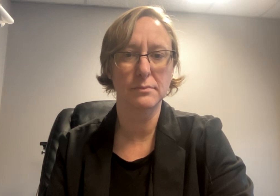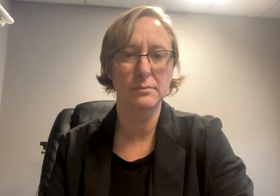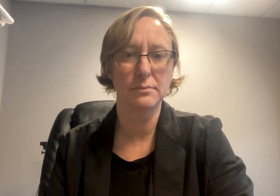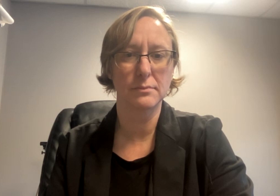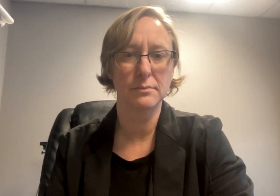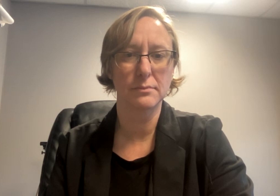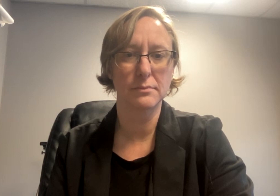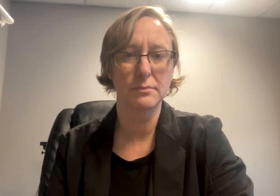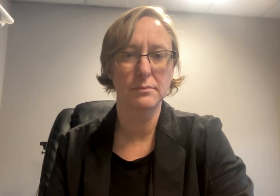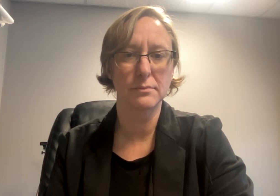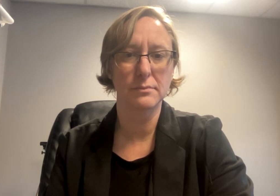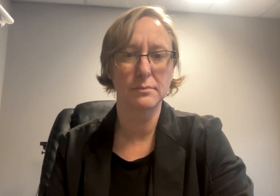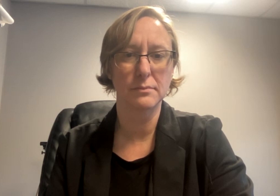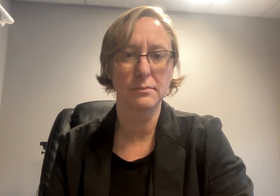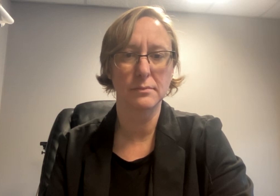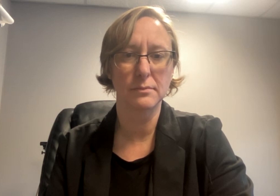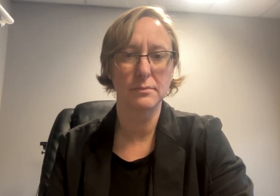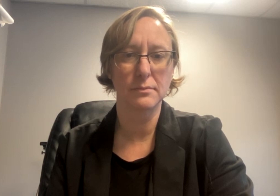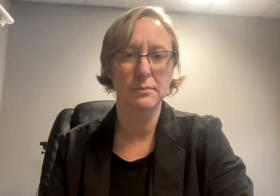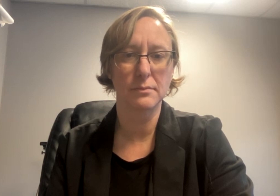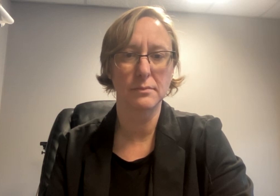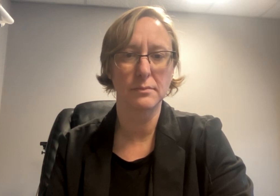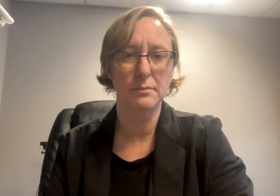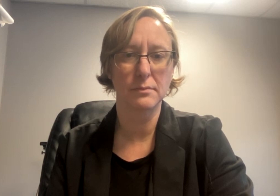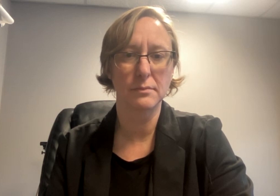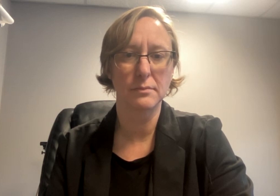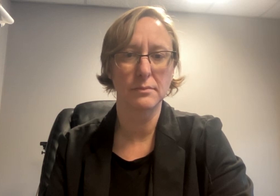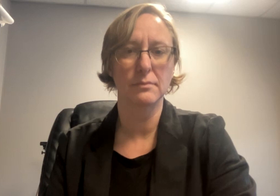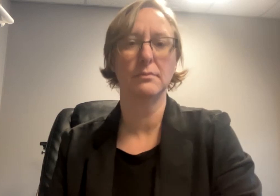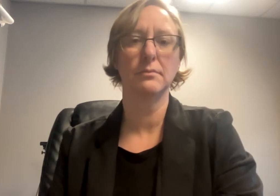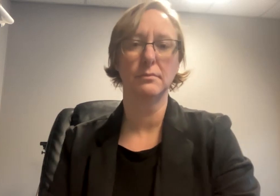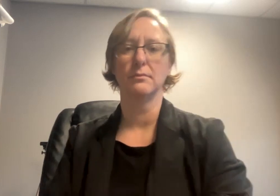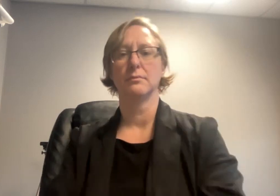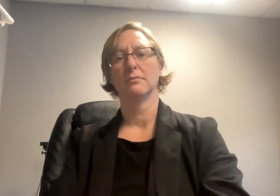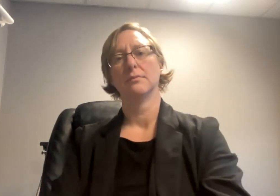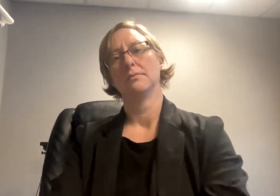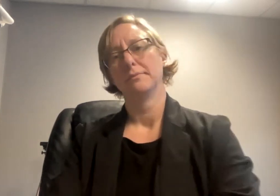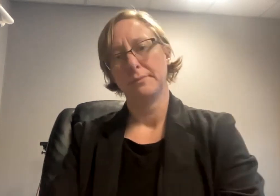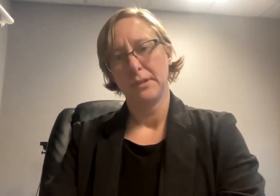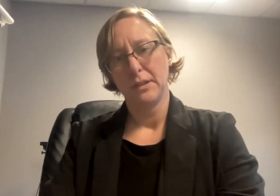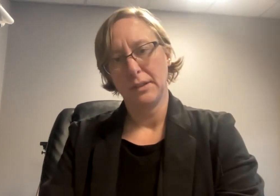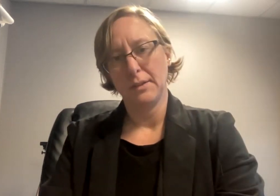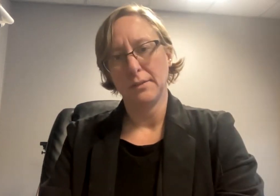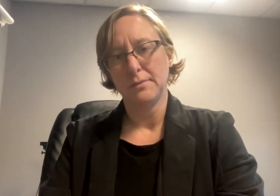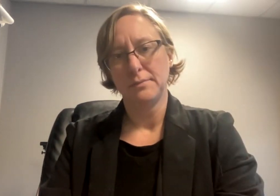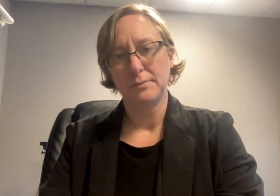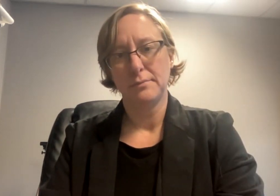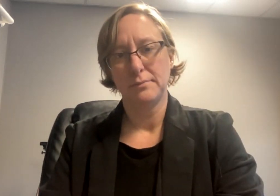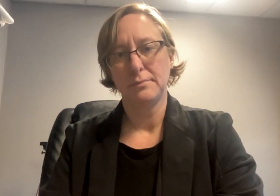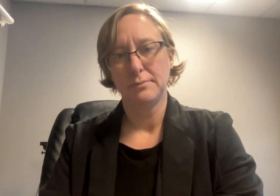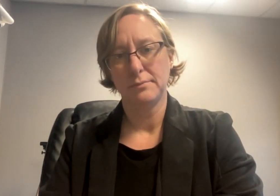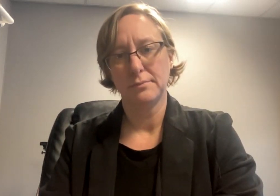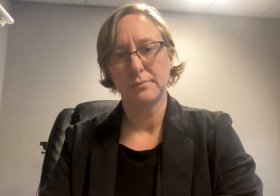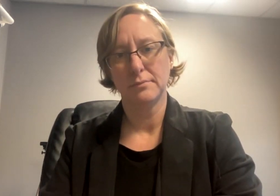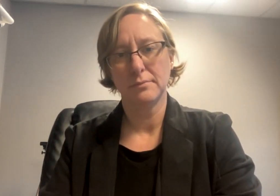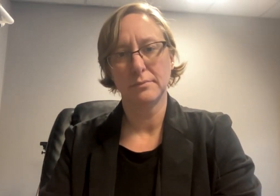how we run and maintain a licensure in that process, or a